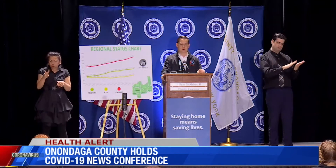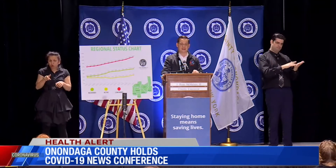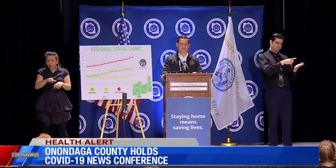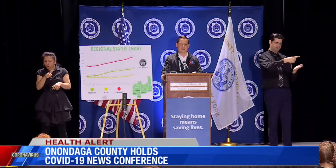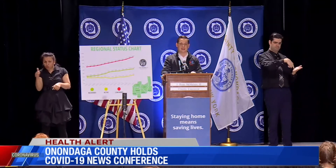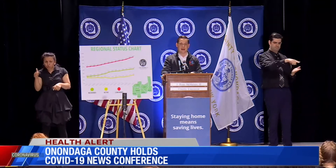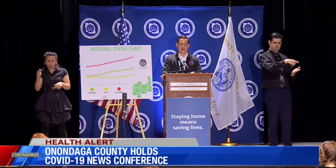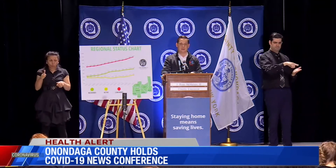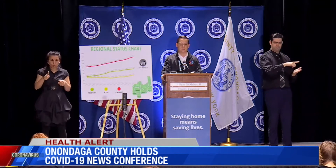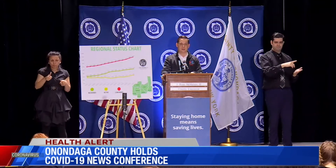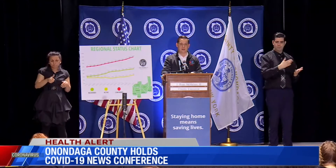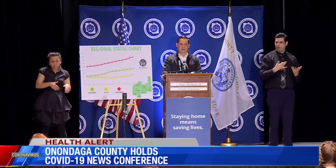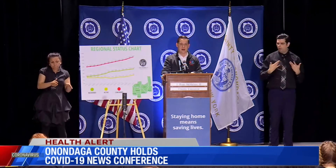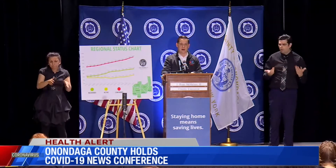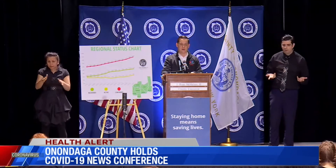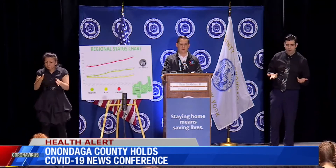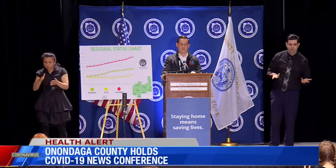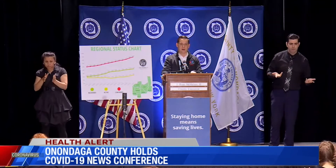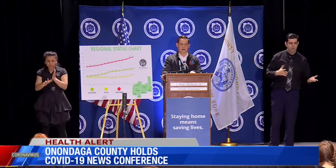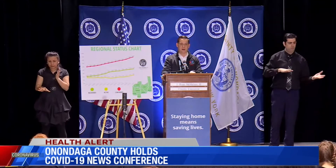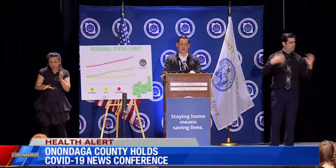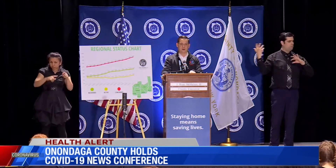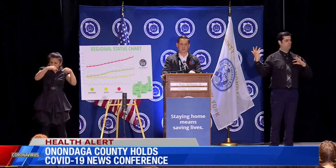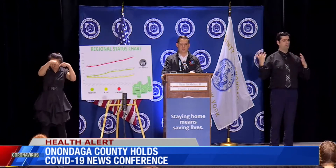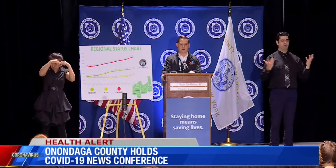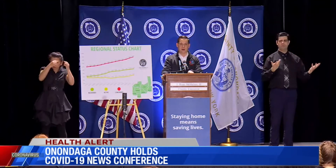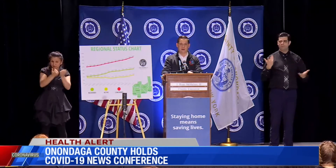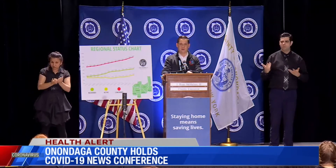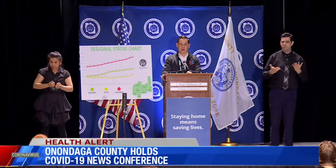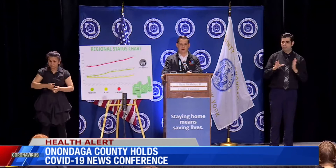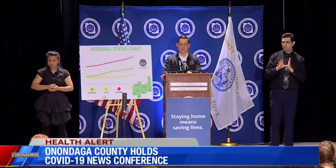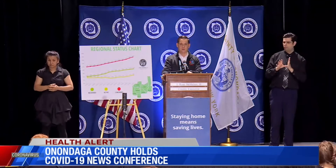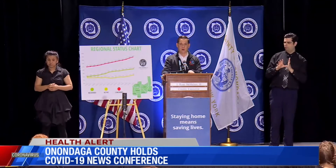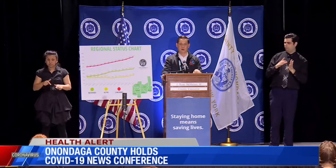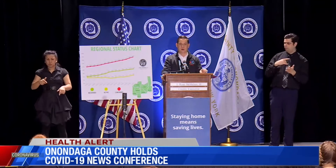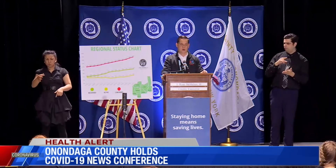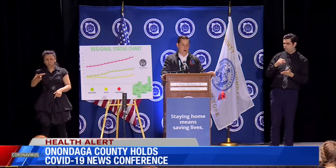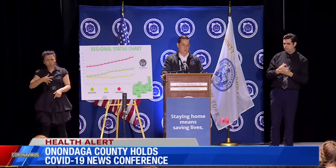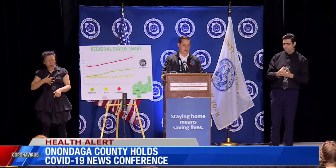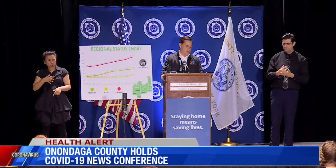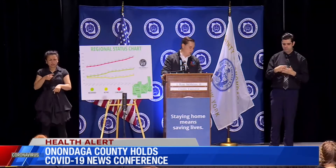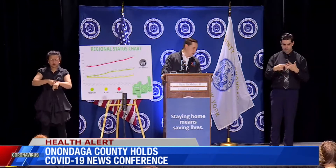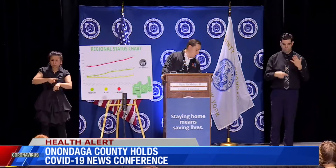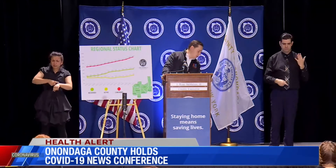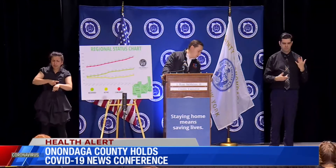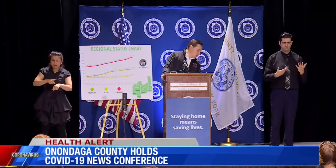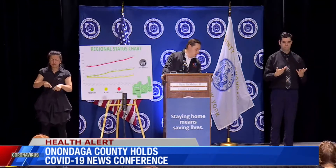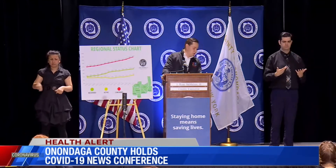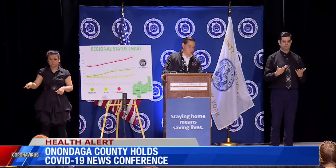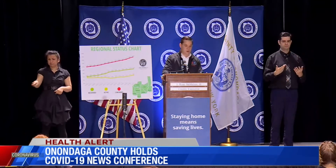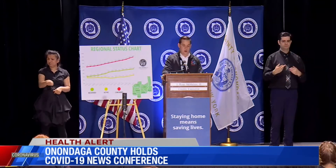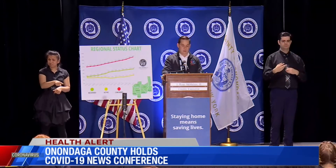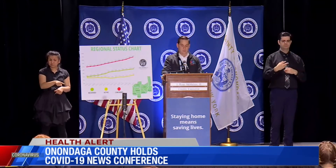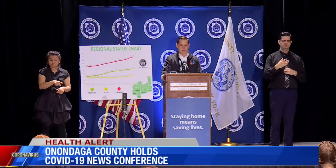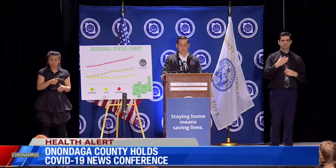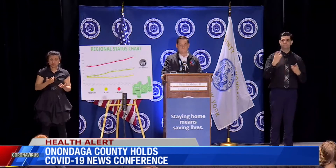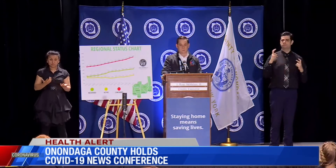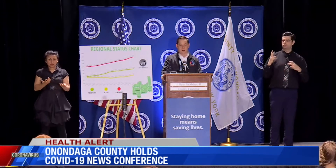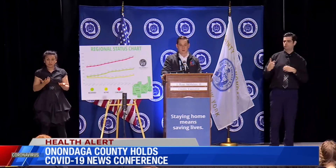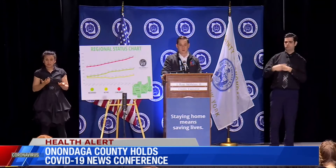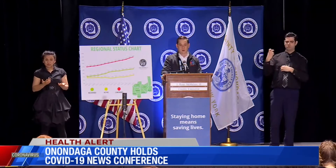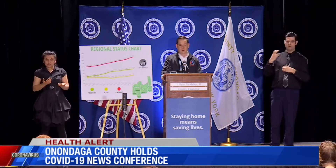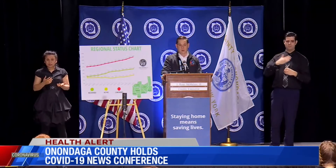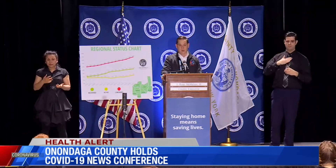is unprecedented times and how they've been cheated by this virus of what are really very strong